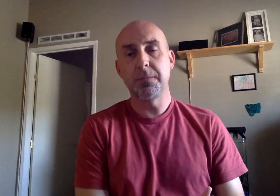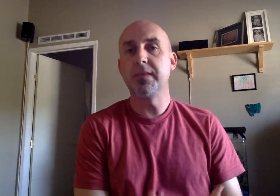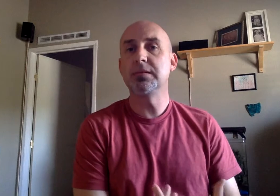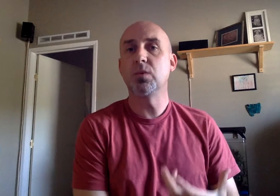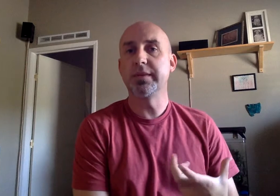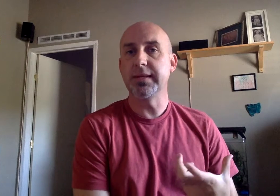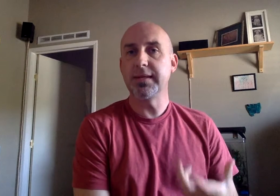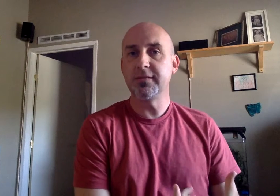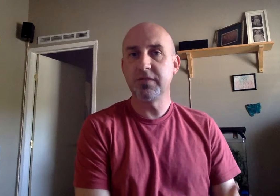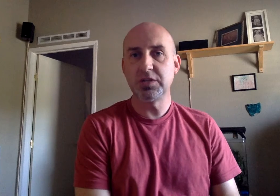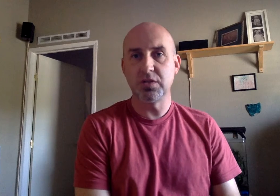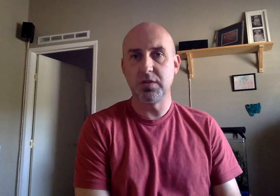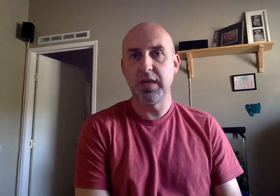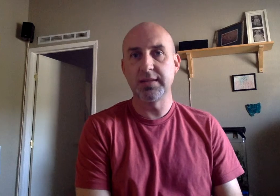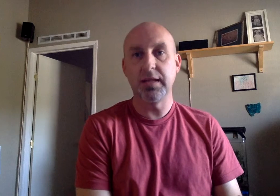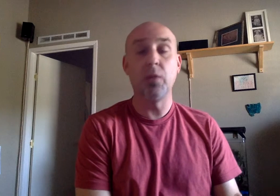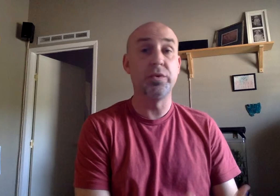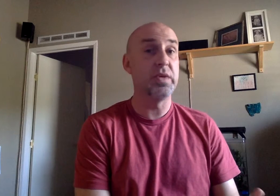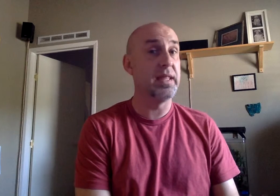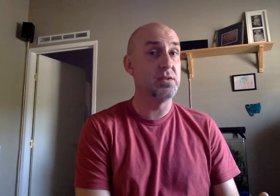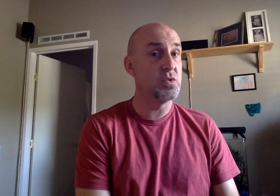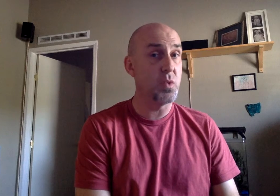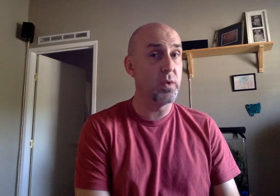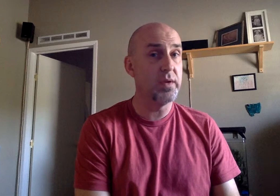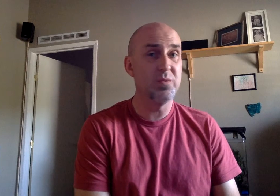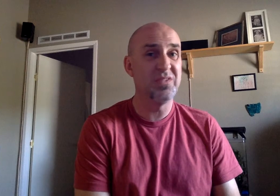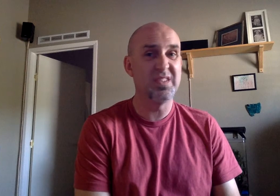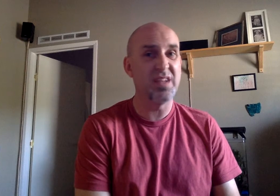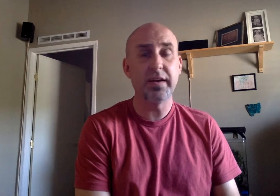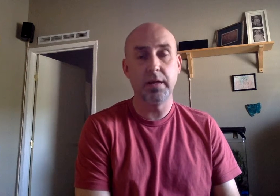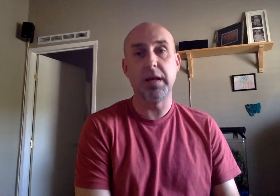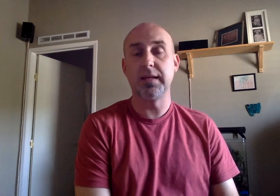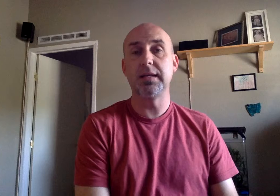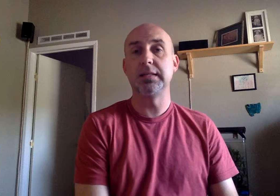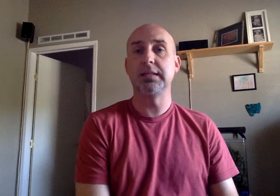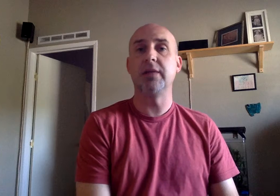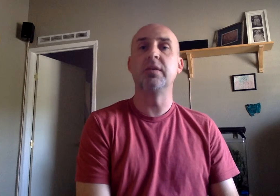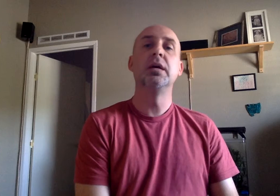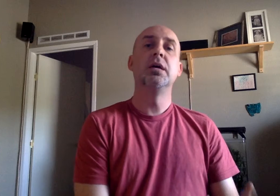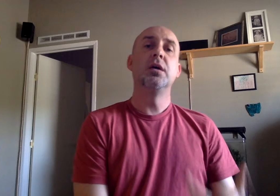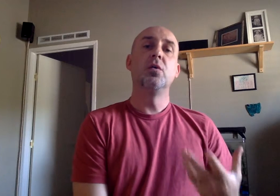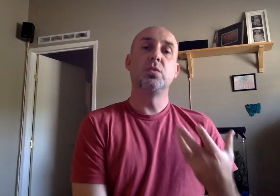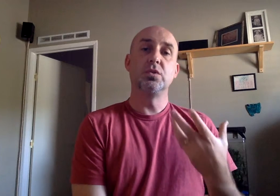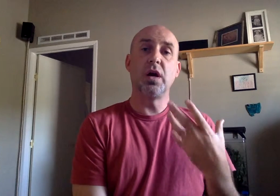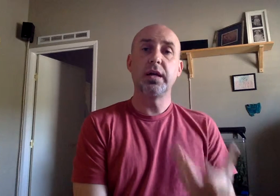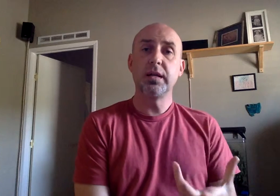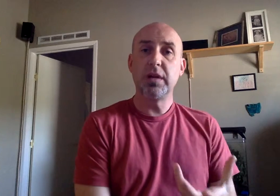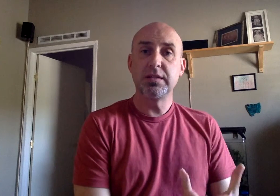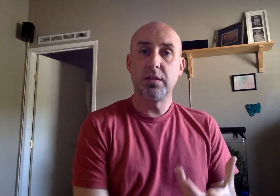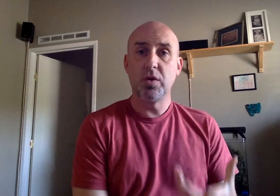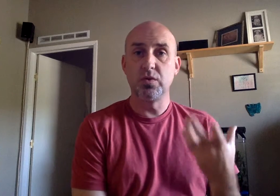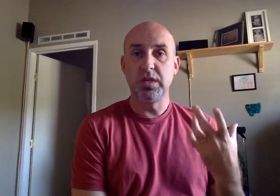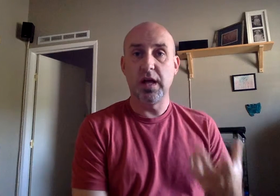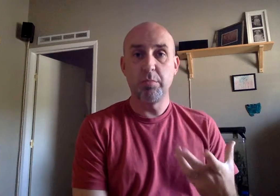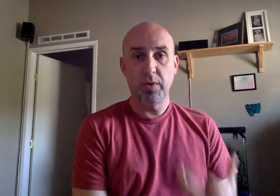This is one of the key features of ASL when you're telling a story or when you're just talking about day-to-day stuff. When you're talking about someone who's not